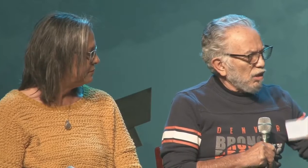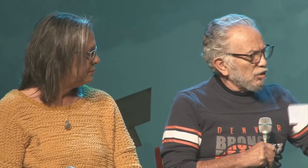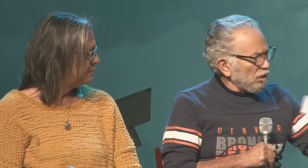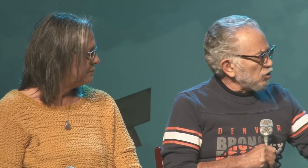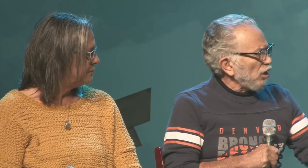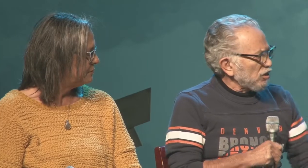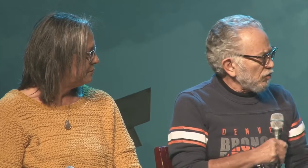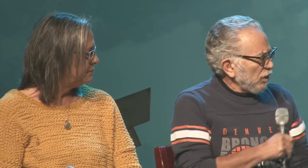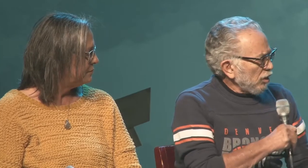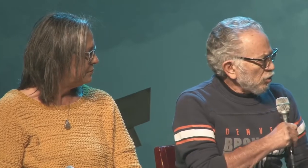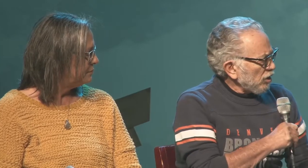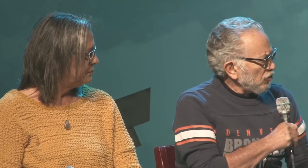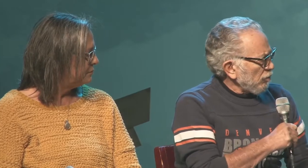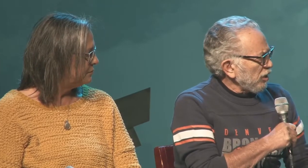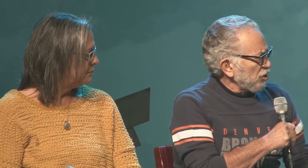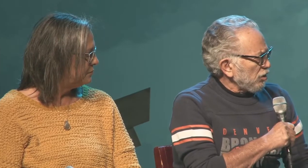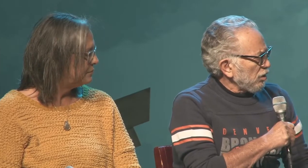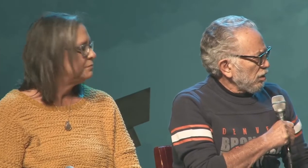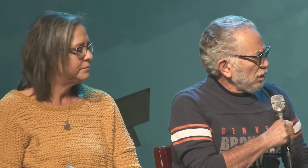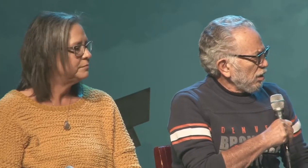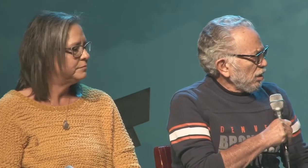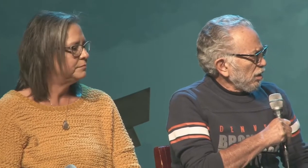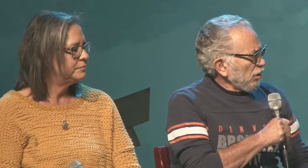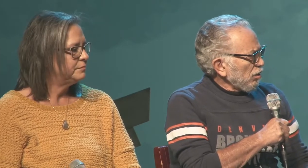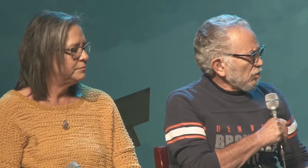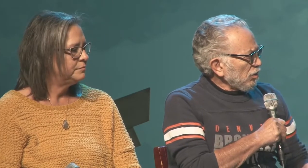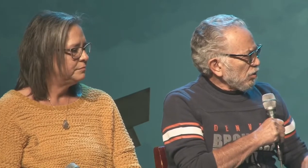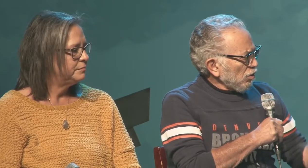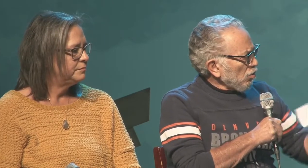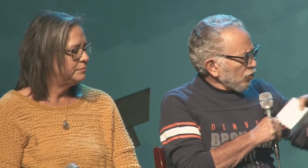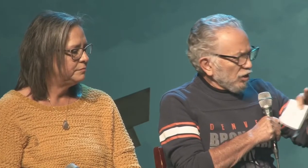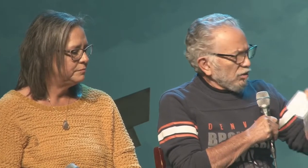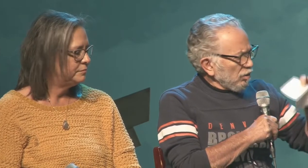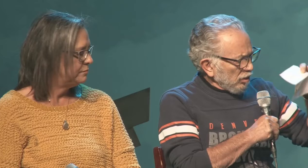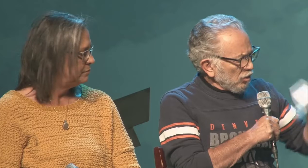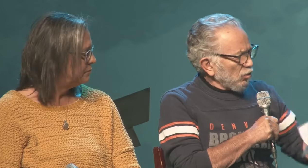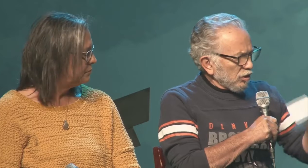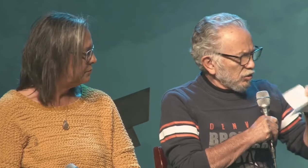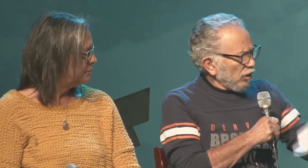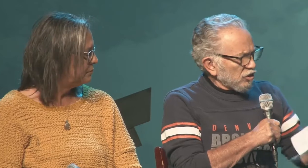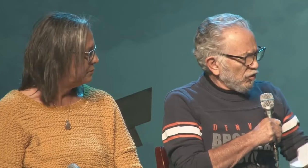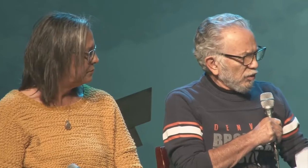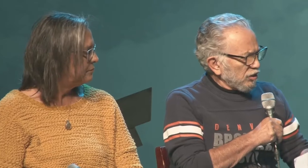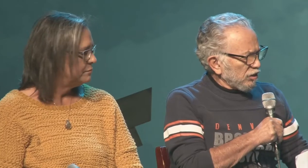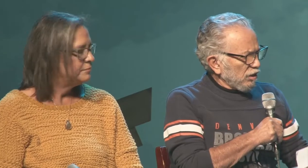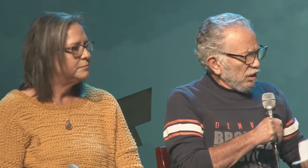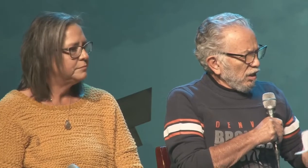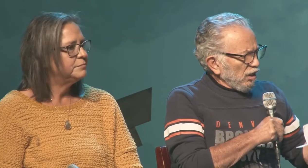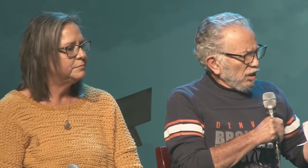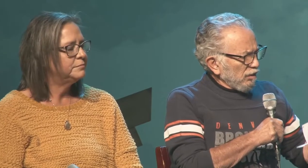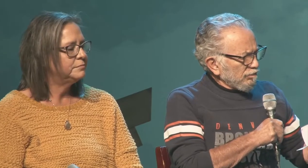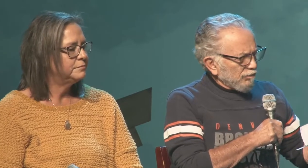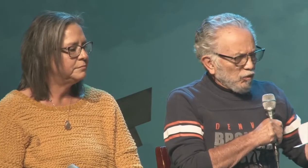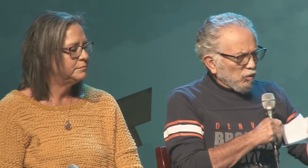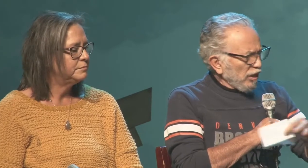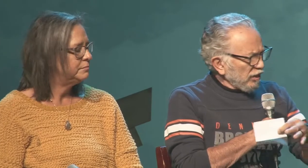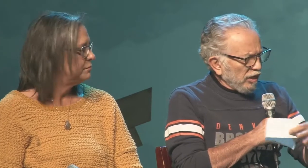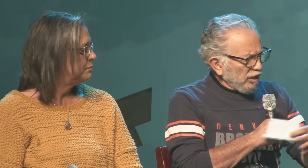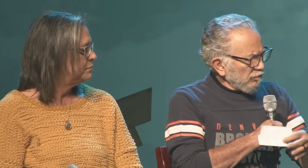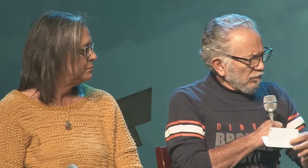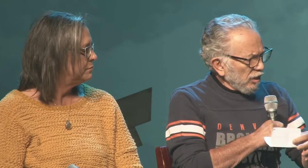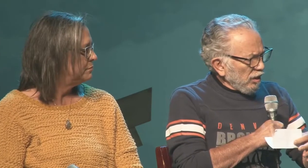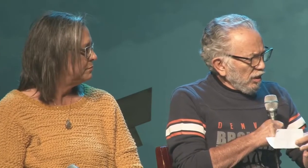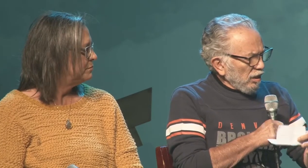it was always on transformation. You know, the whole thing equaling transformation. We were